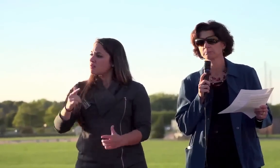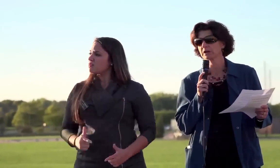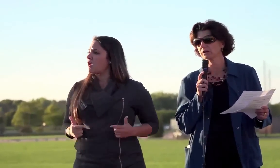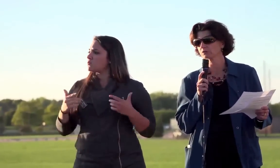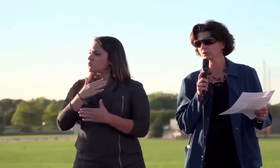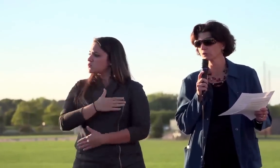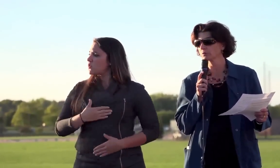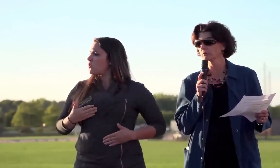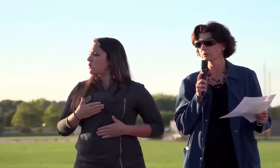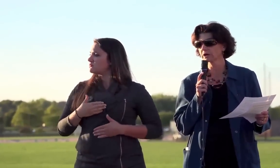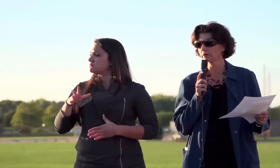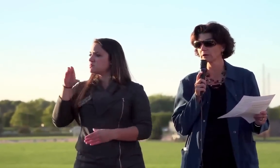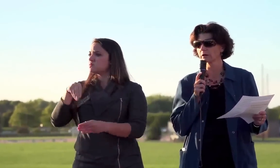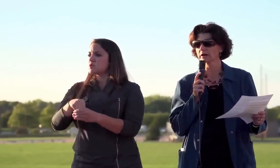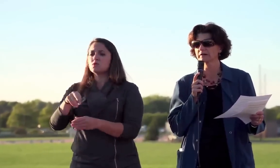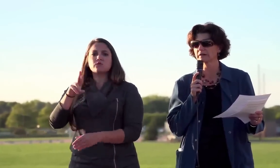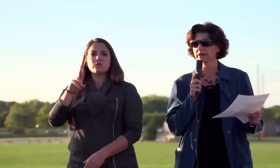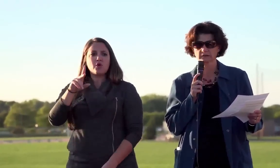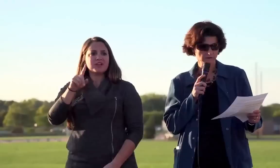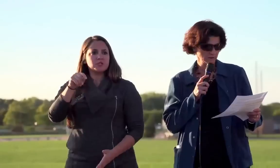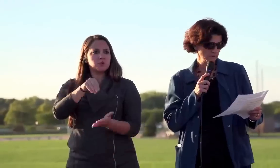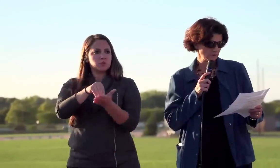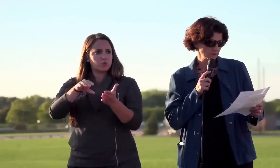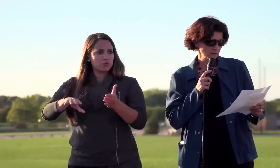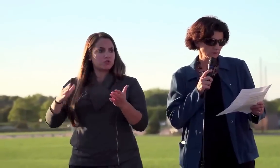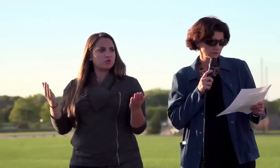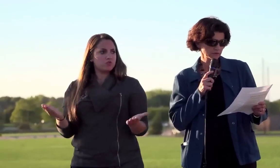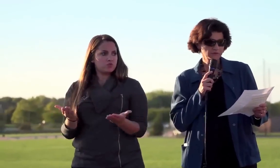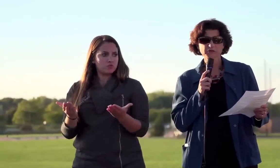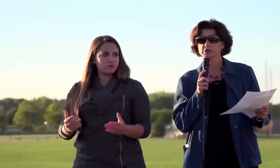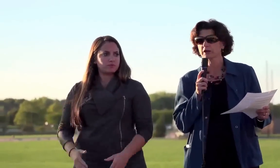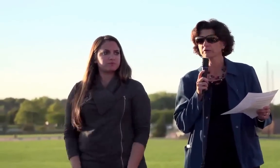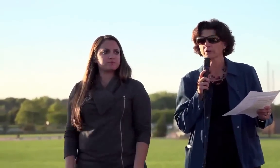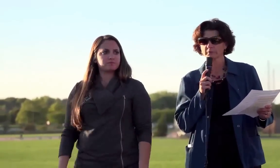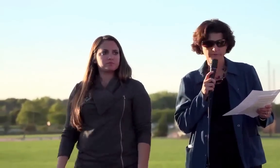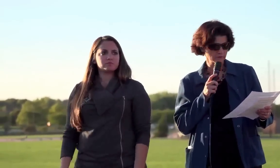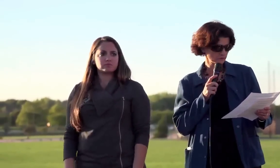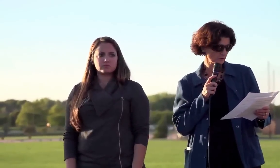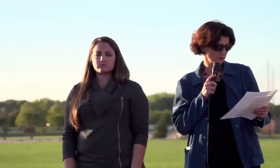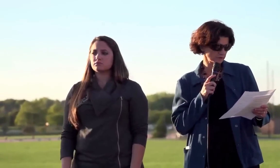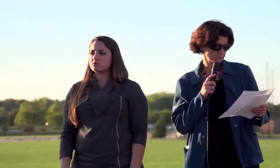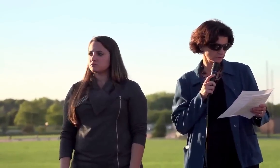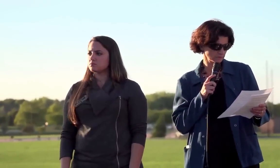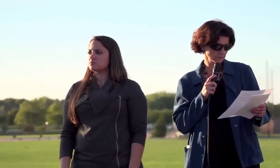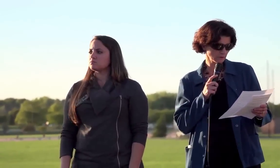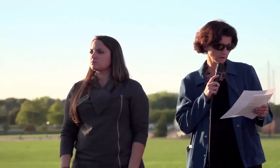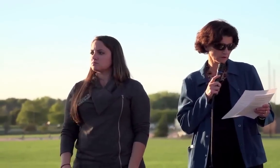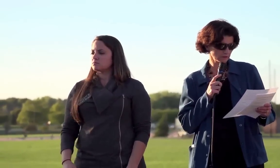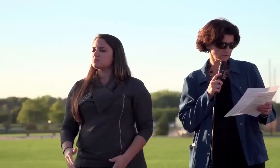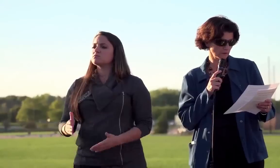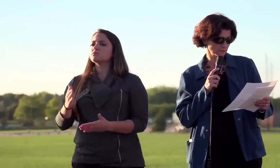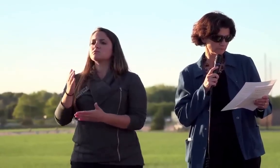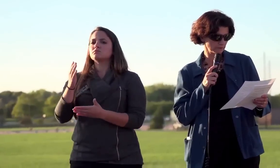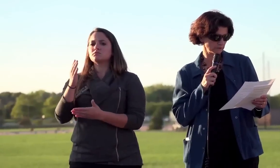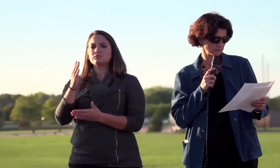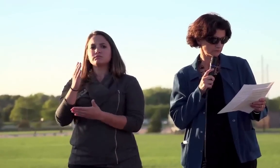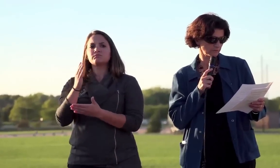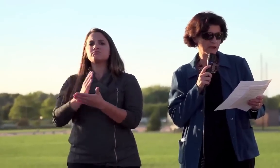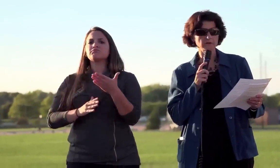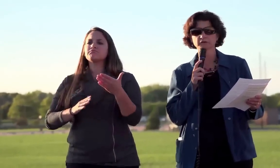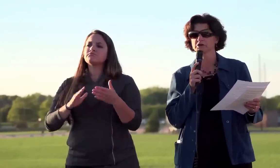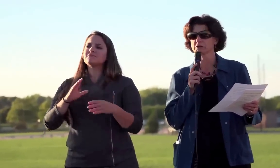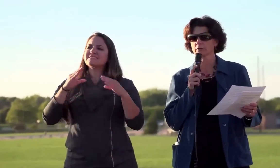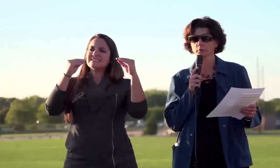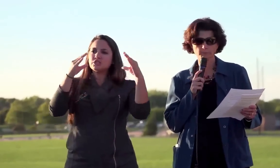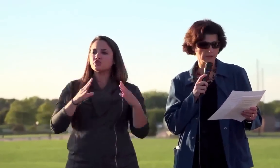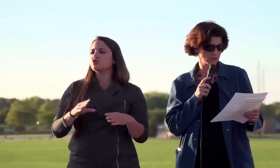student here at RIT. Just to share some of these thoughts that some of his faculty shared with